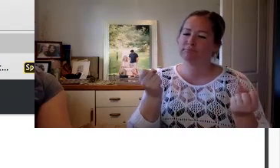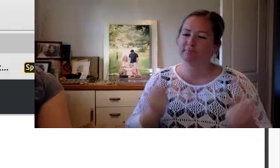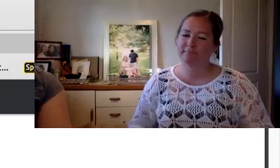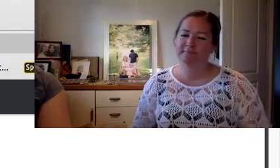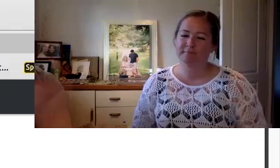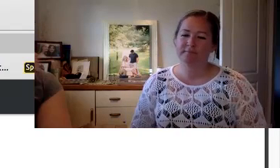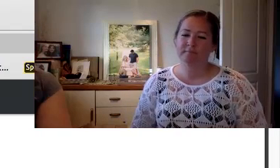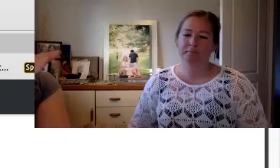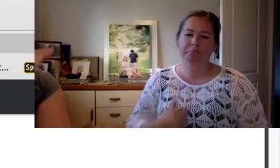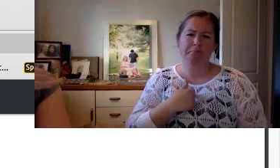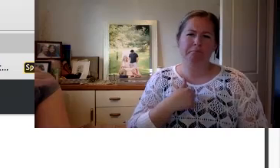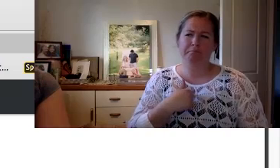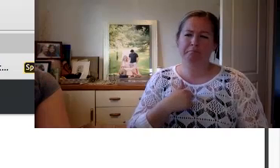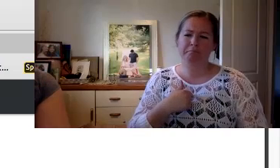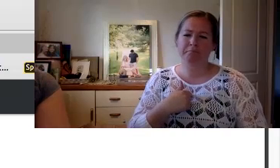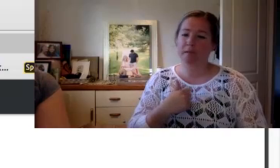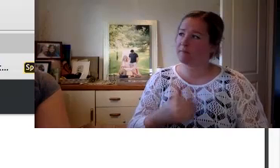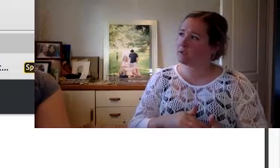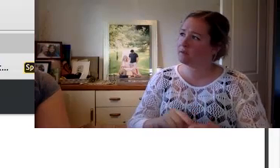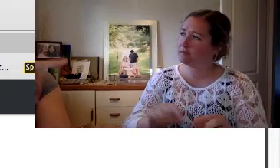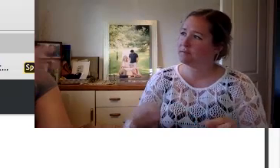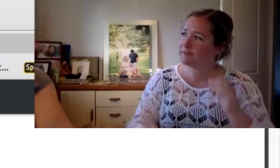okay. Again.